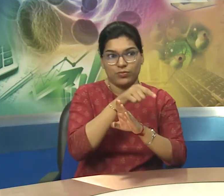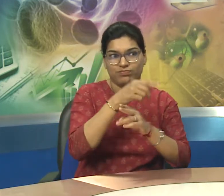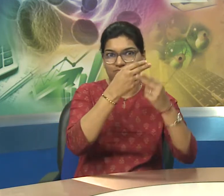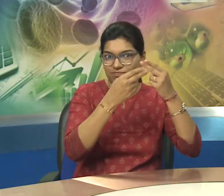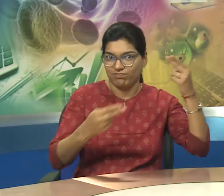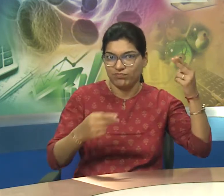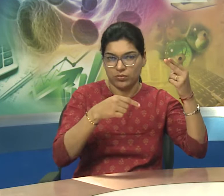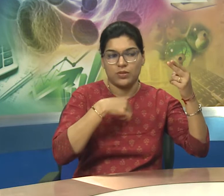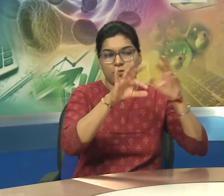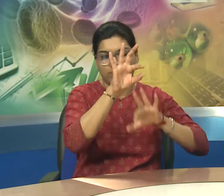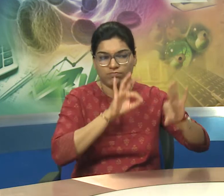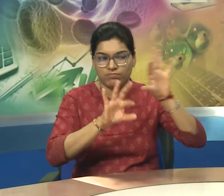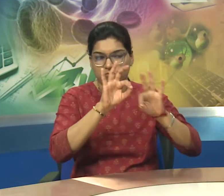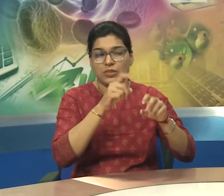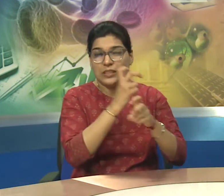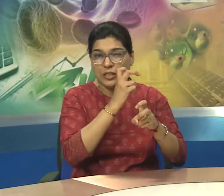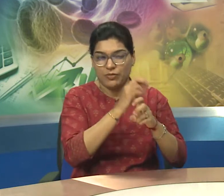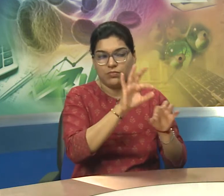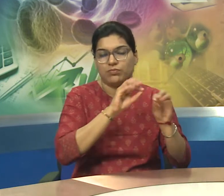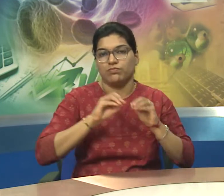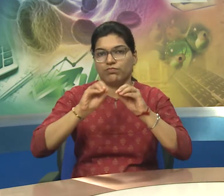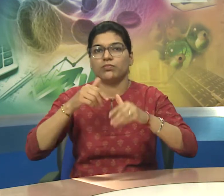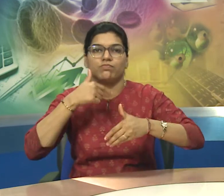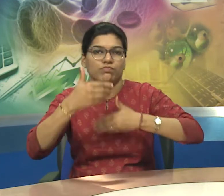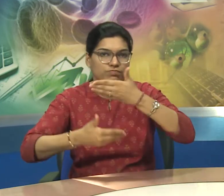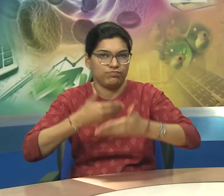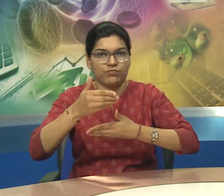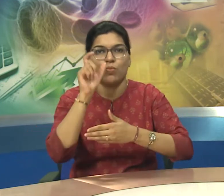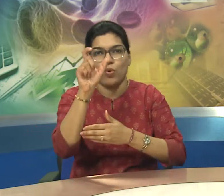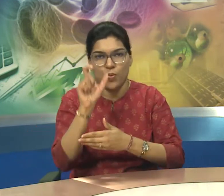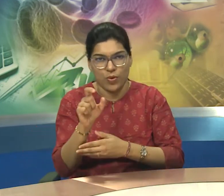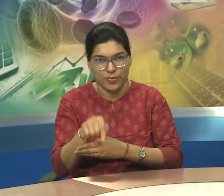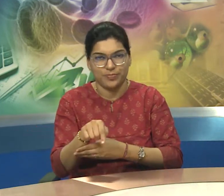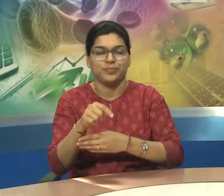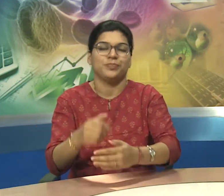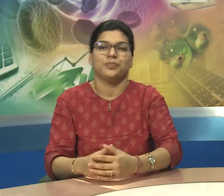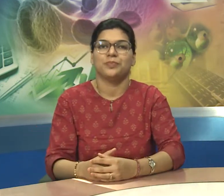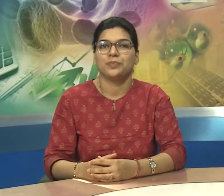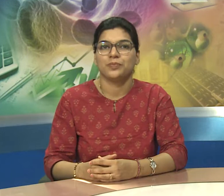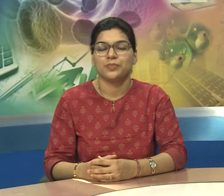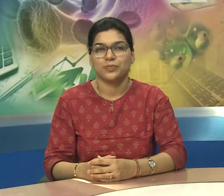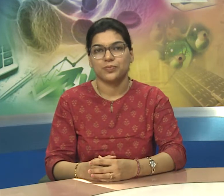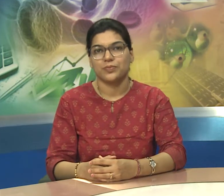First, we are going to study difficult words, what we have chosen from the main lesson.